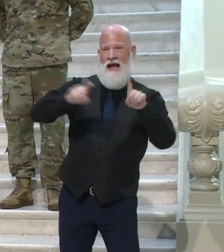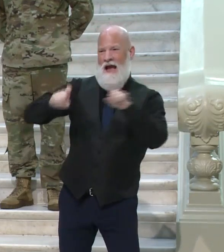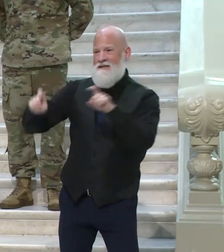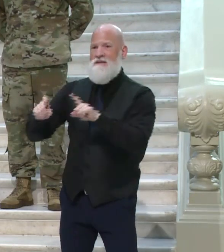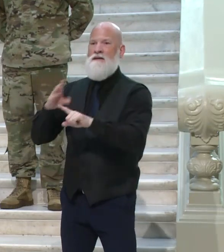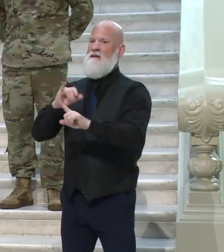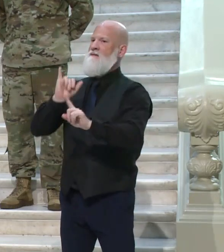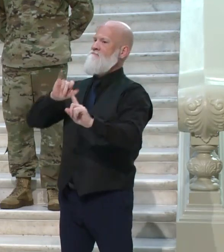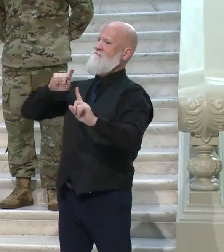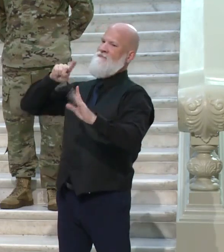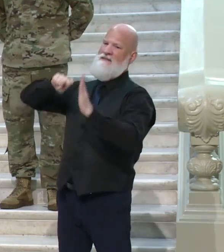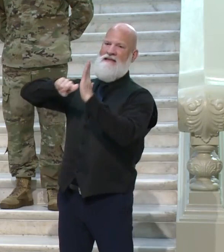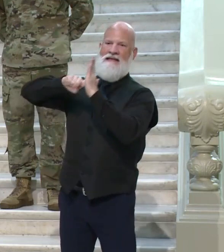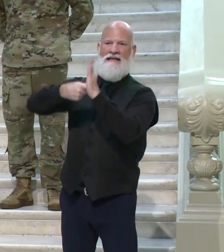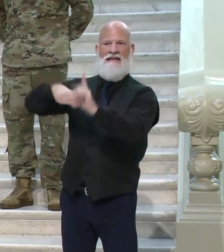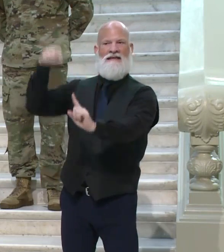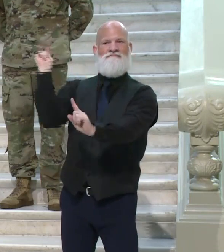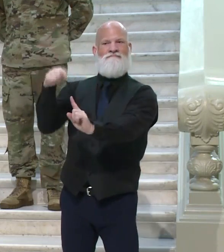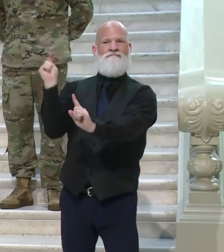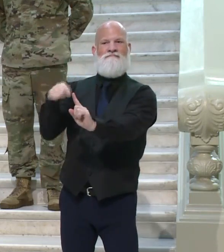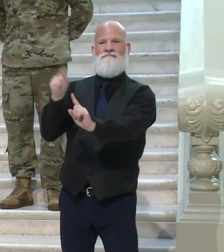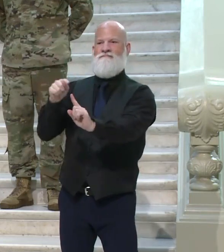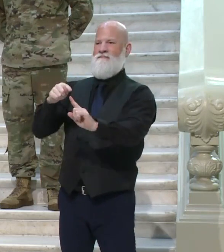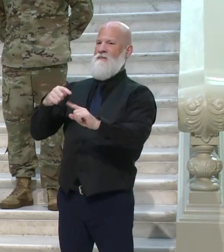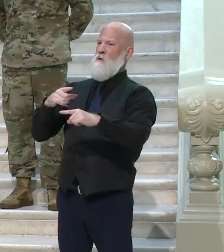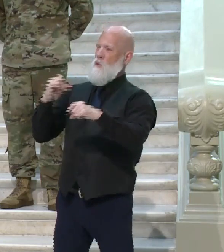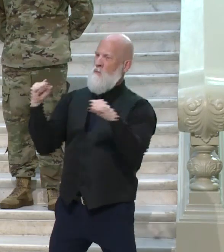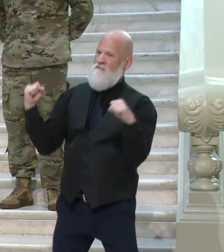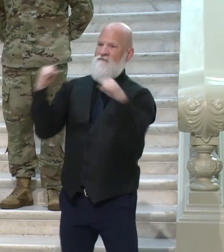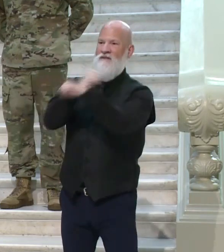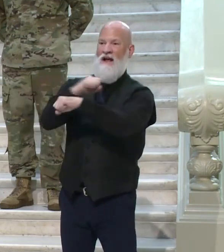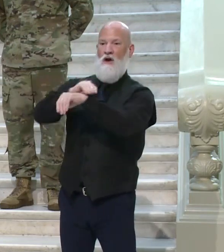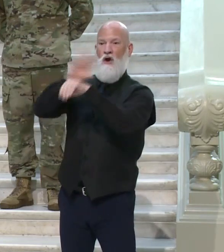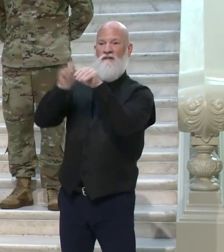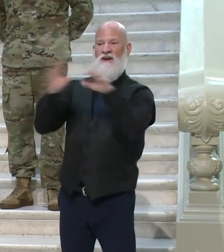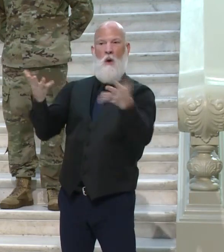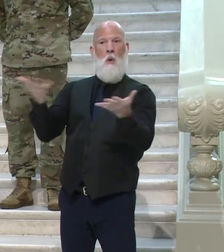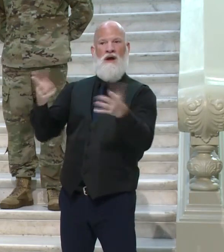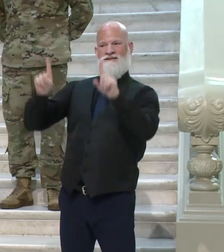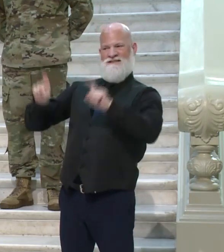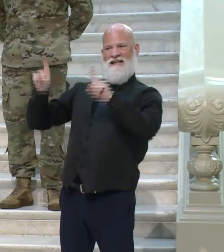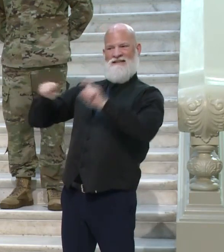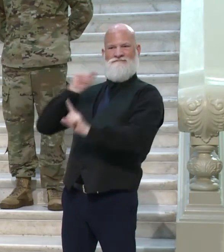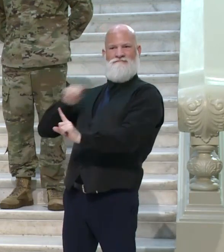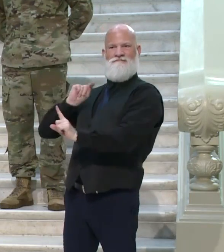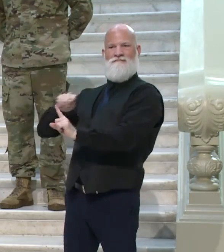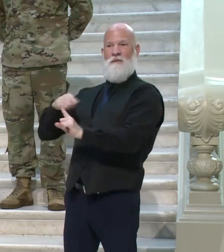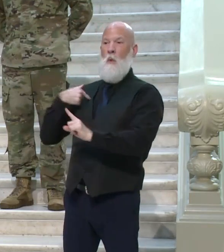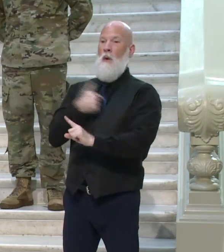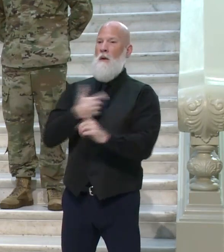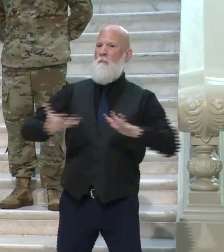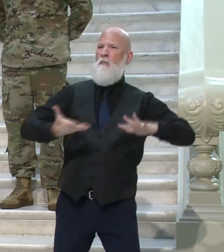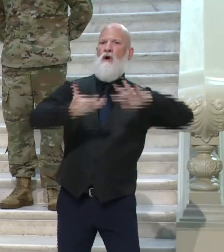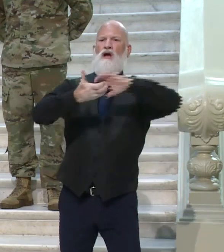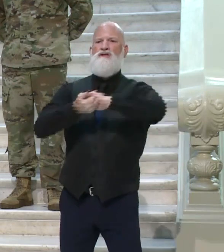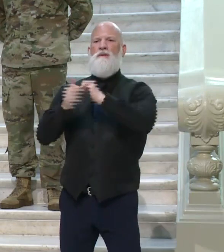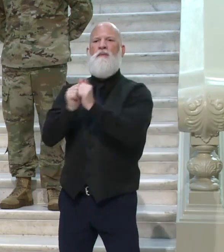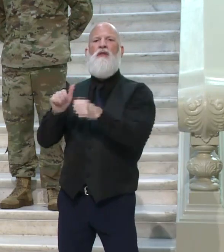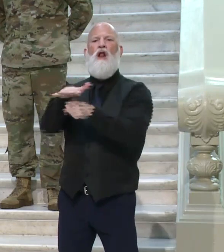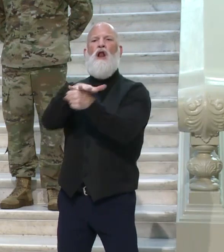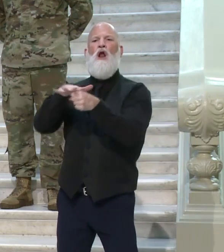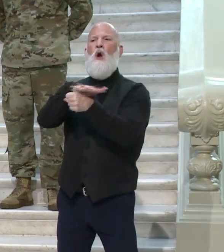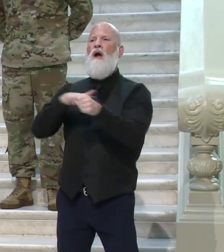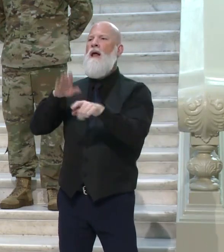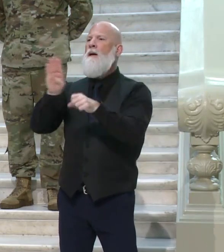has worked closely with private labs and local health departments to address the need for more testing and ramp up capacity in